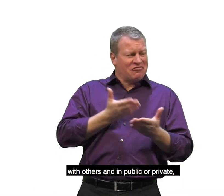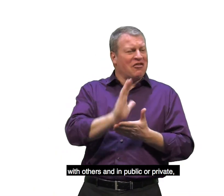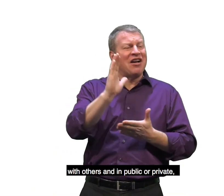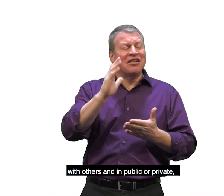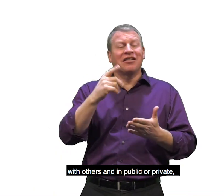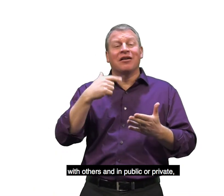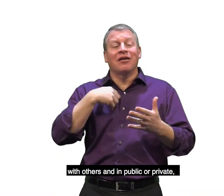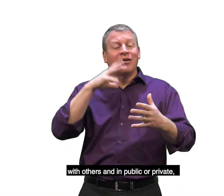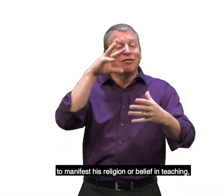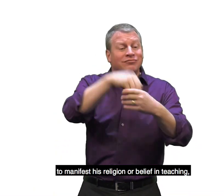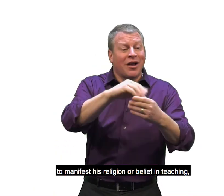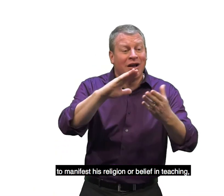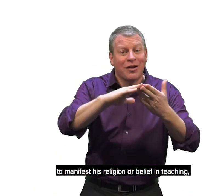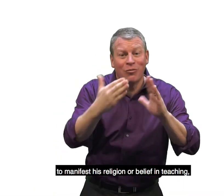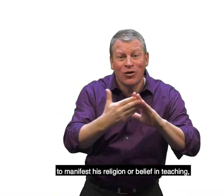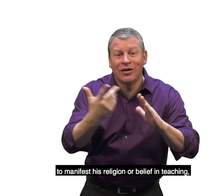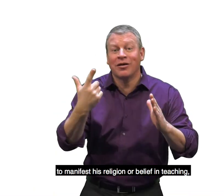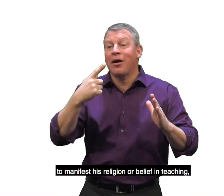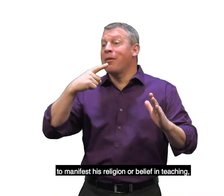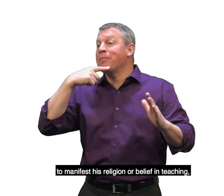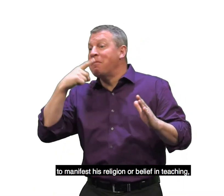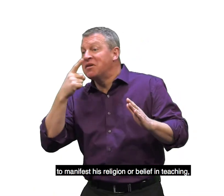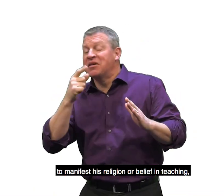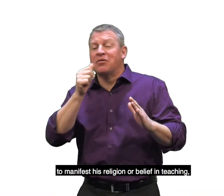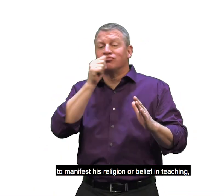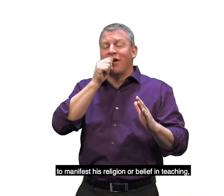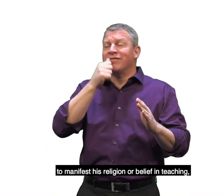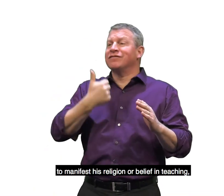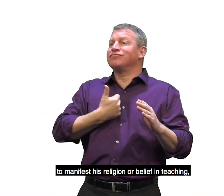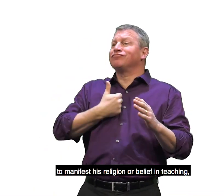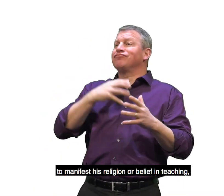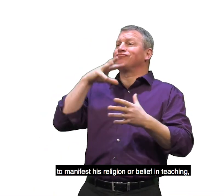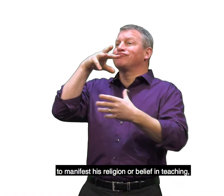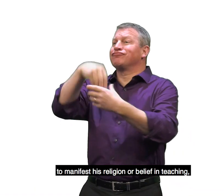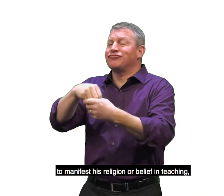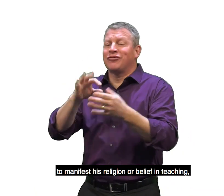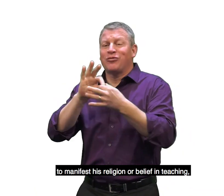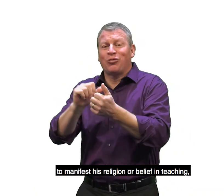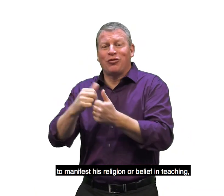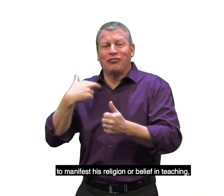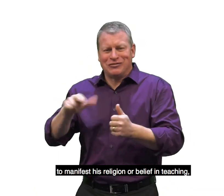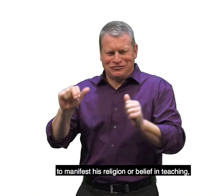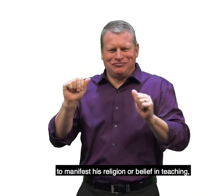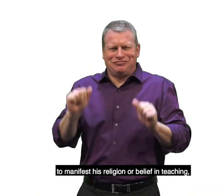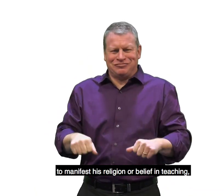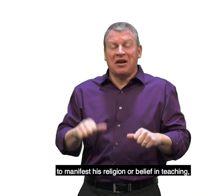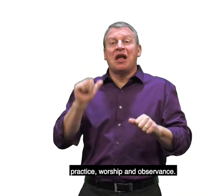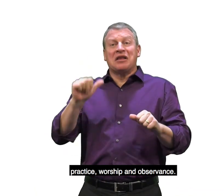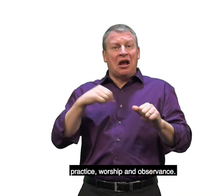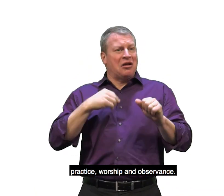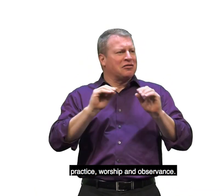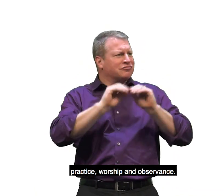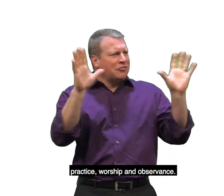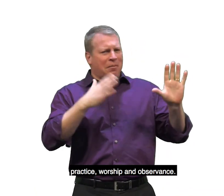or private, to manifest his religion or belief in teaching,